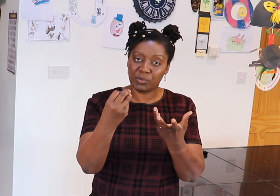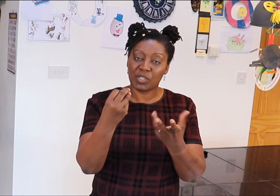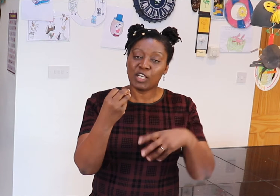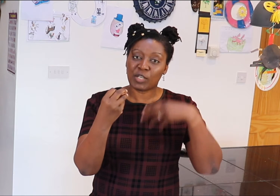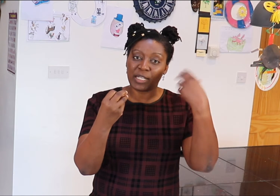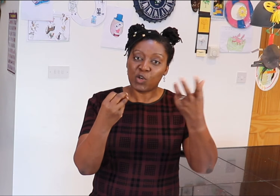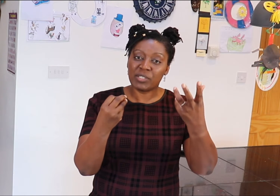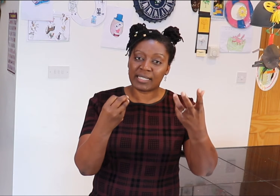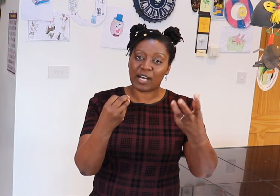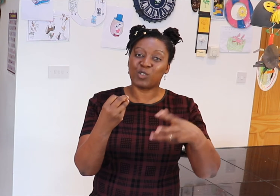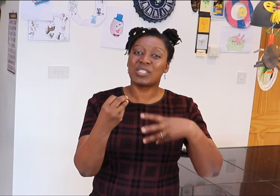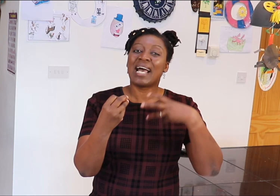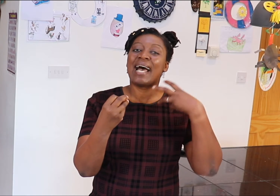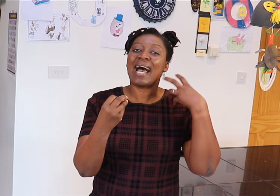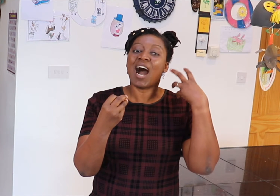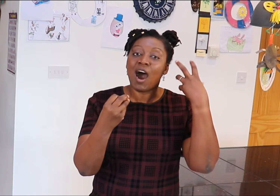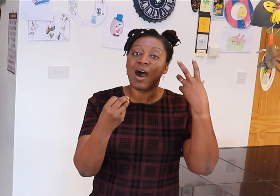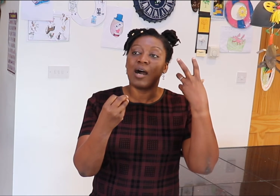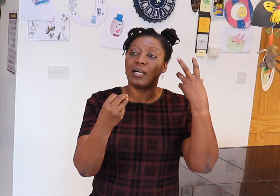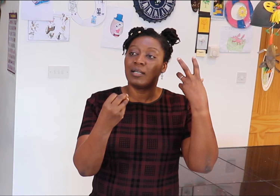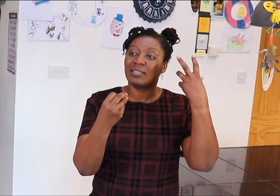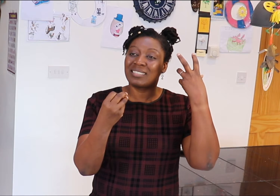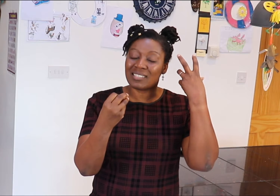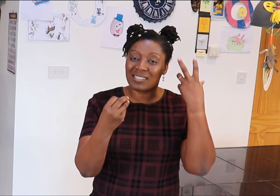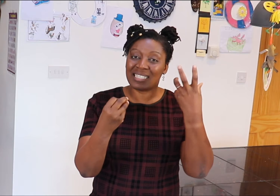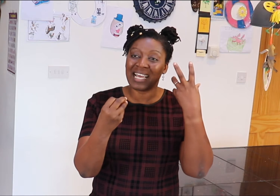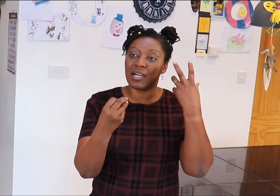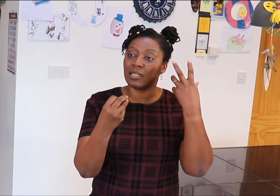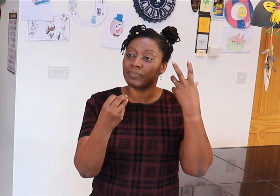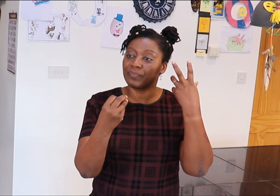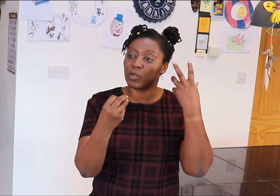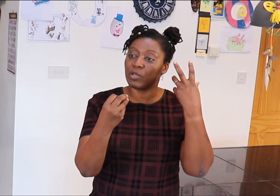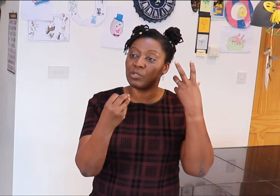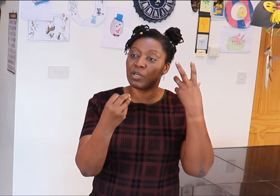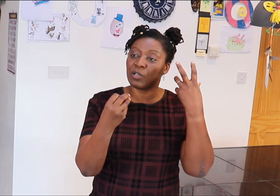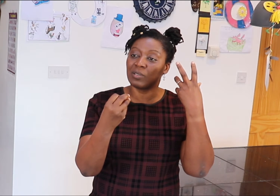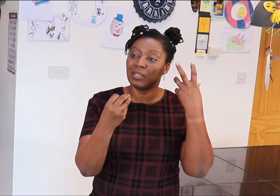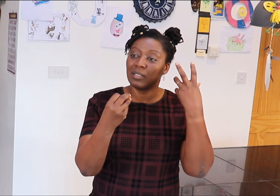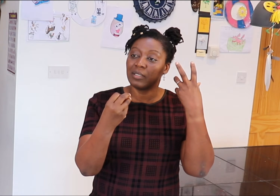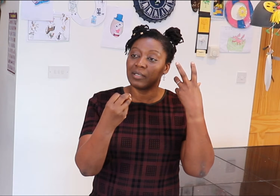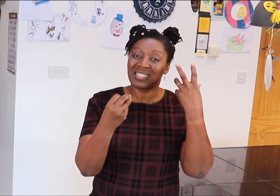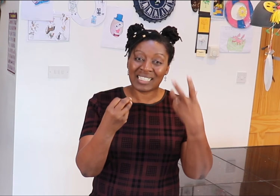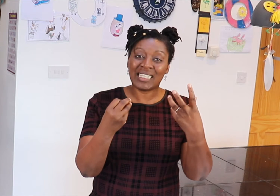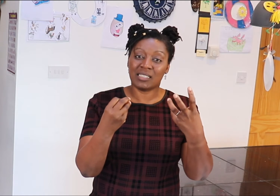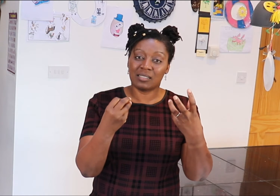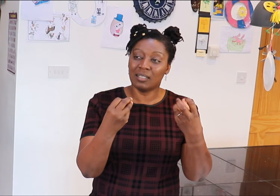hormones. So and the human cells are they are what you call seeds.